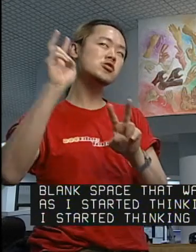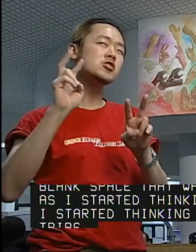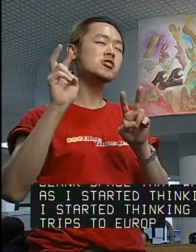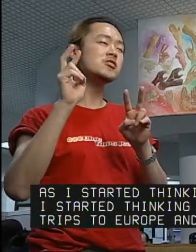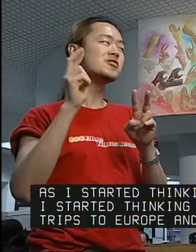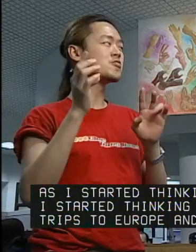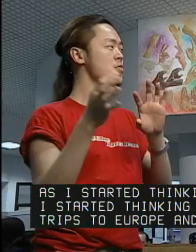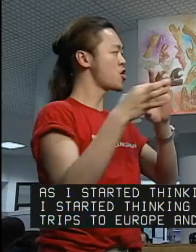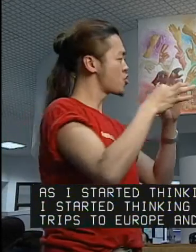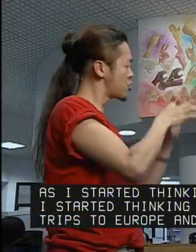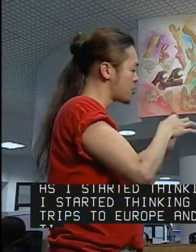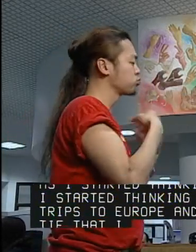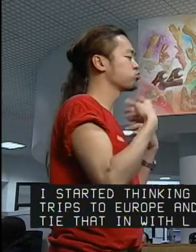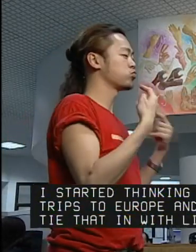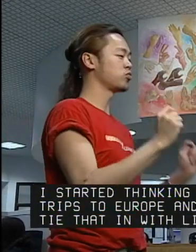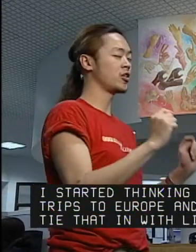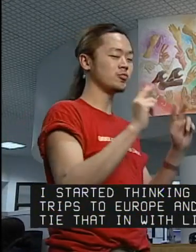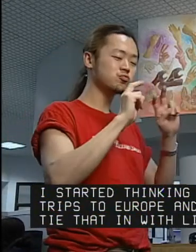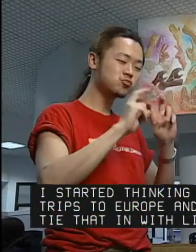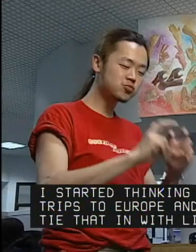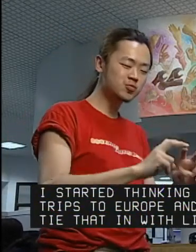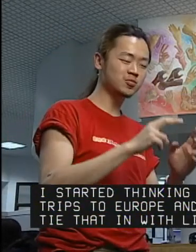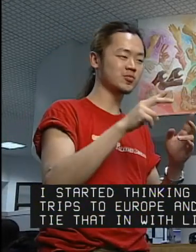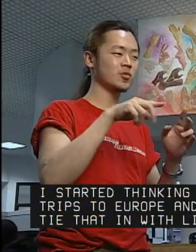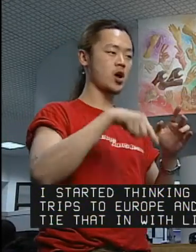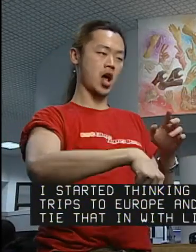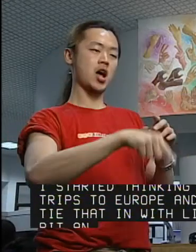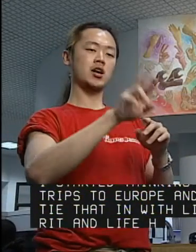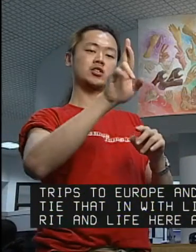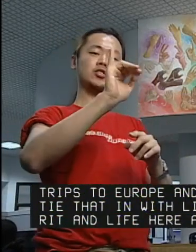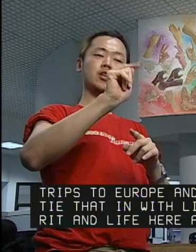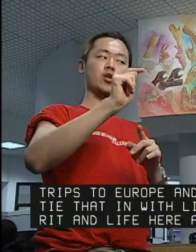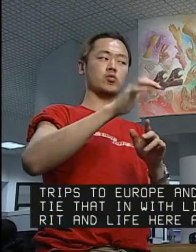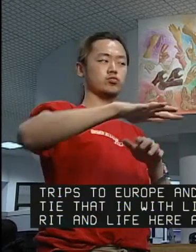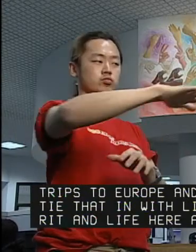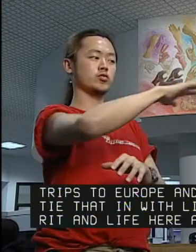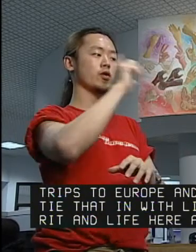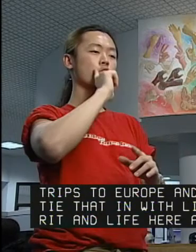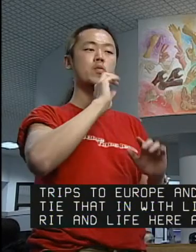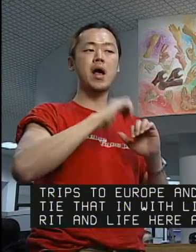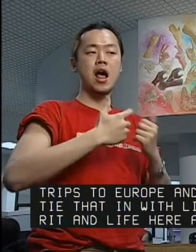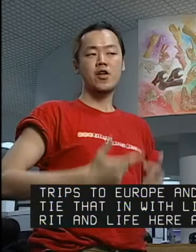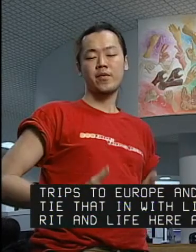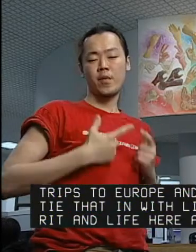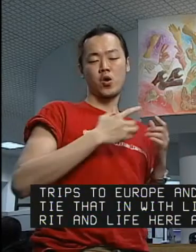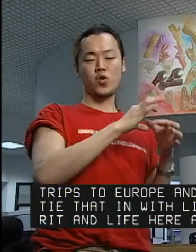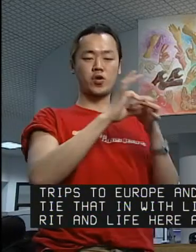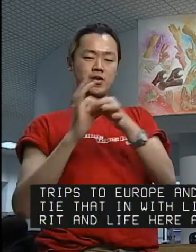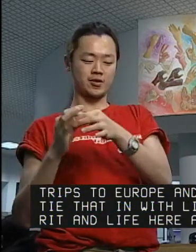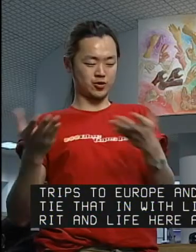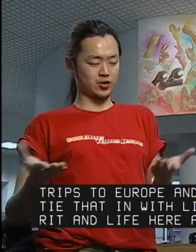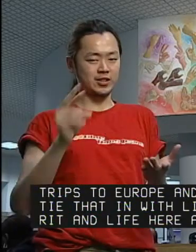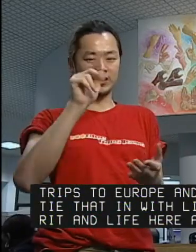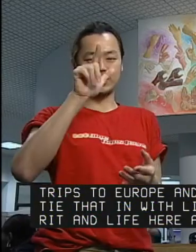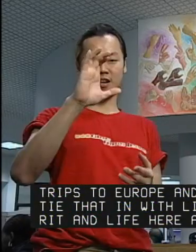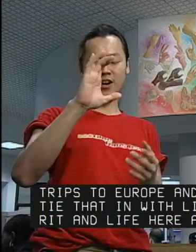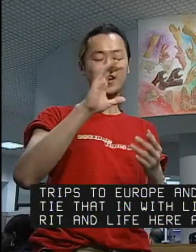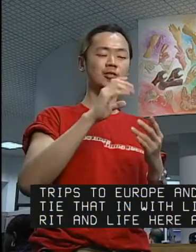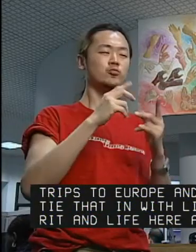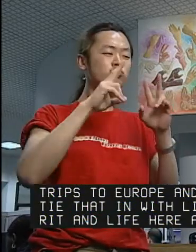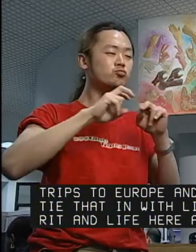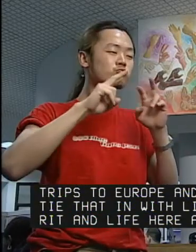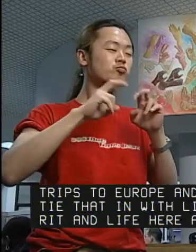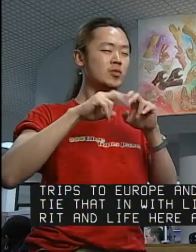about my trips to Europe and how I could tie that in with life here at RIT and life here at the